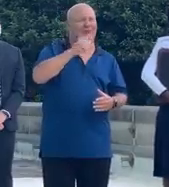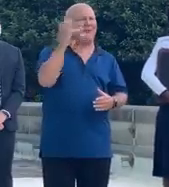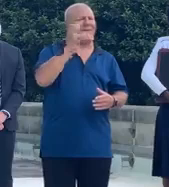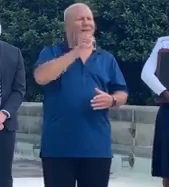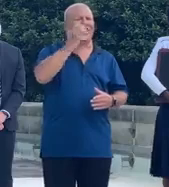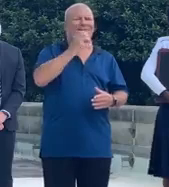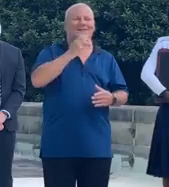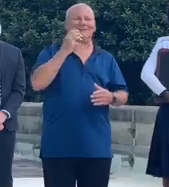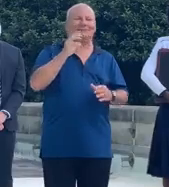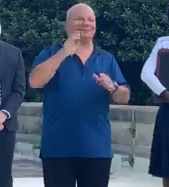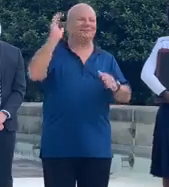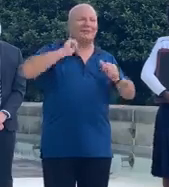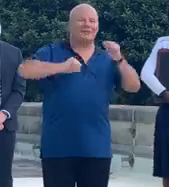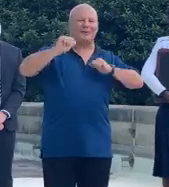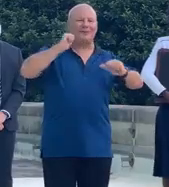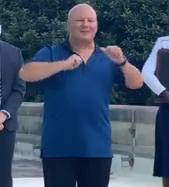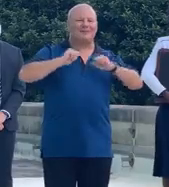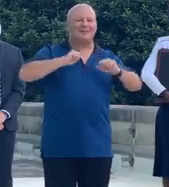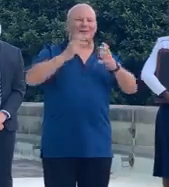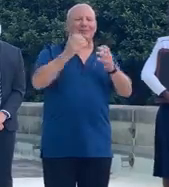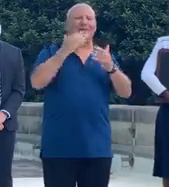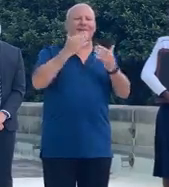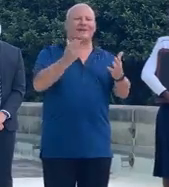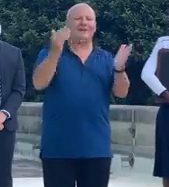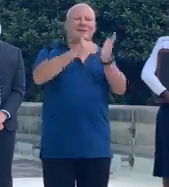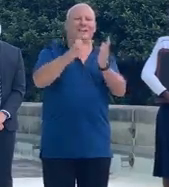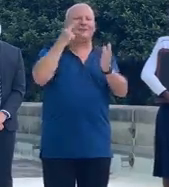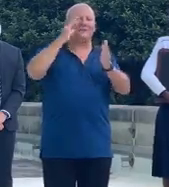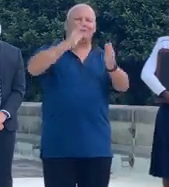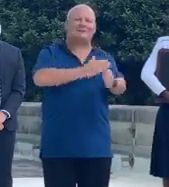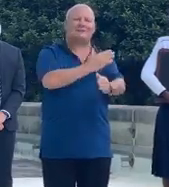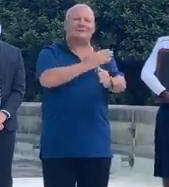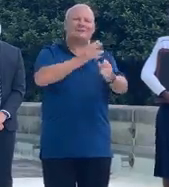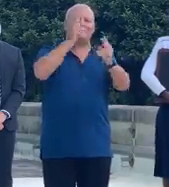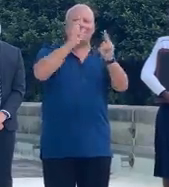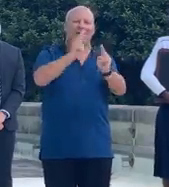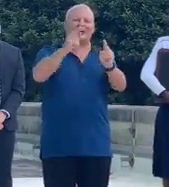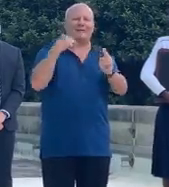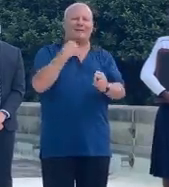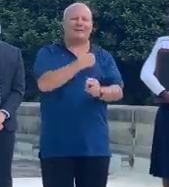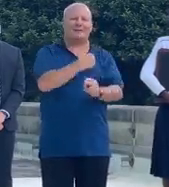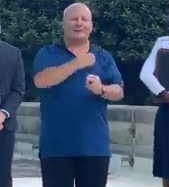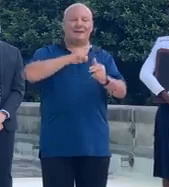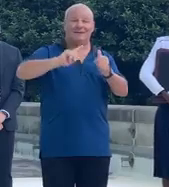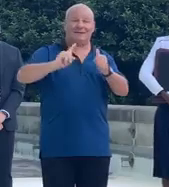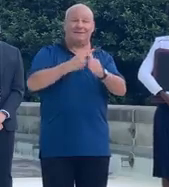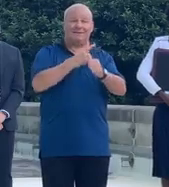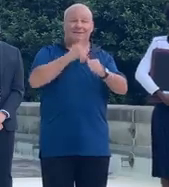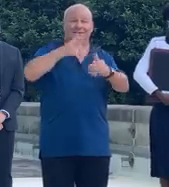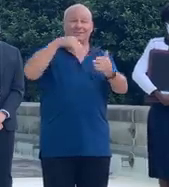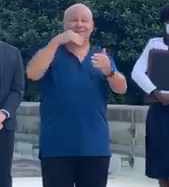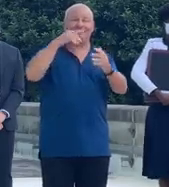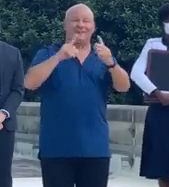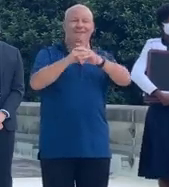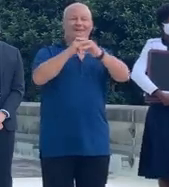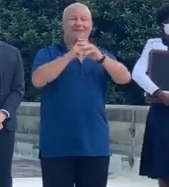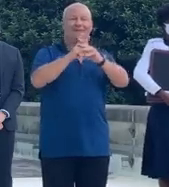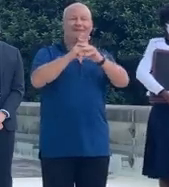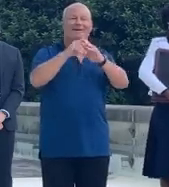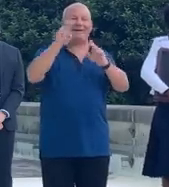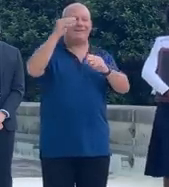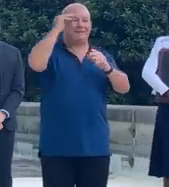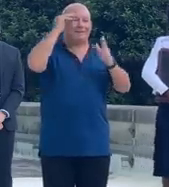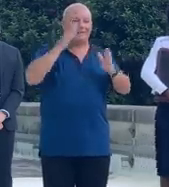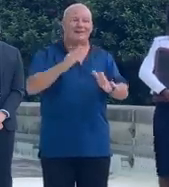like to thank you again for honoring us with your performance. You first appeared in the Mayor's Concert Series at